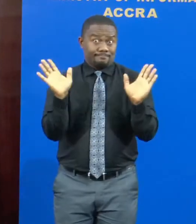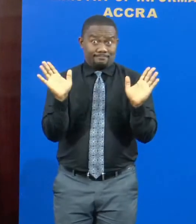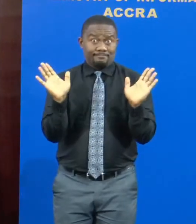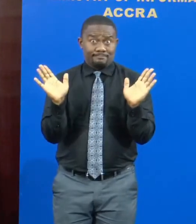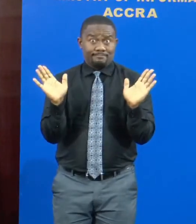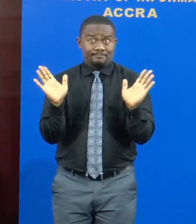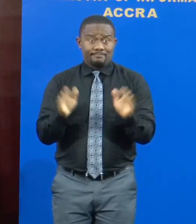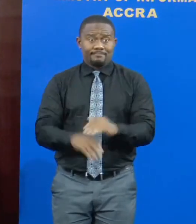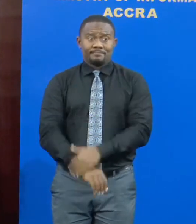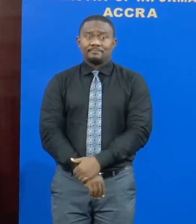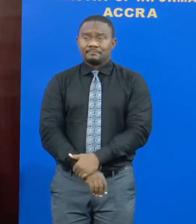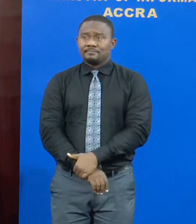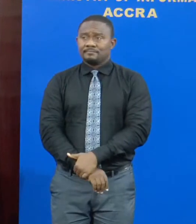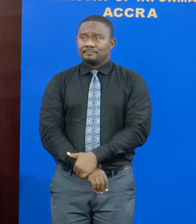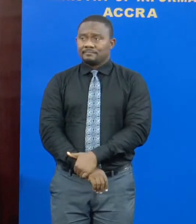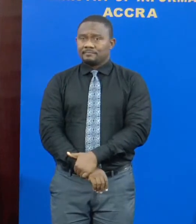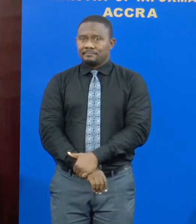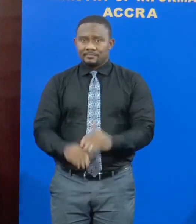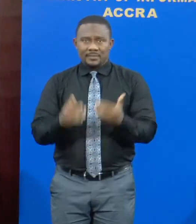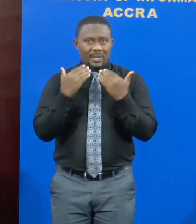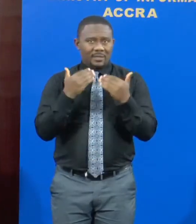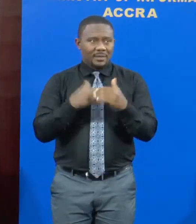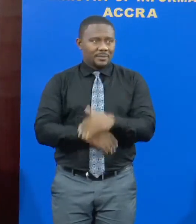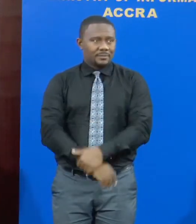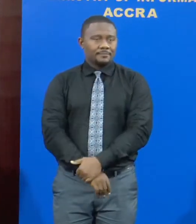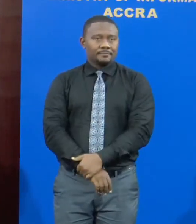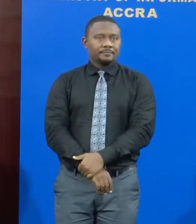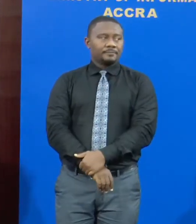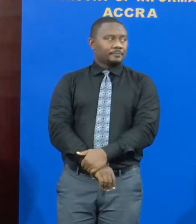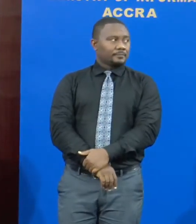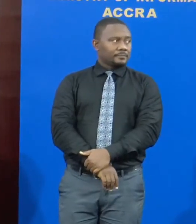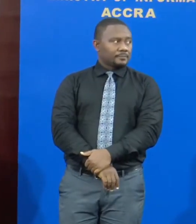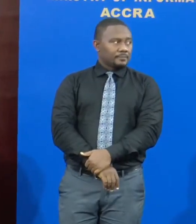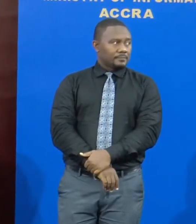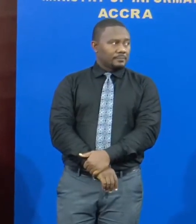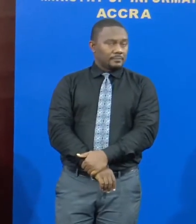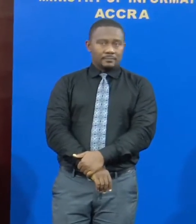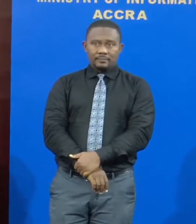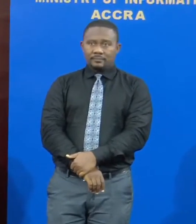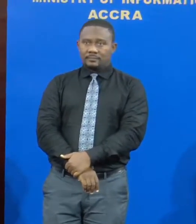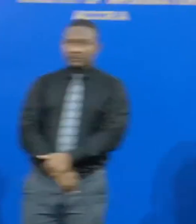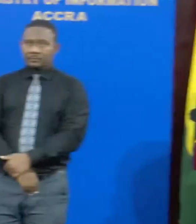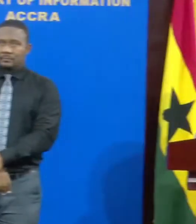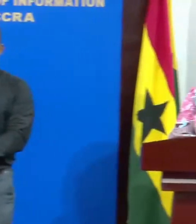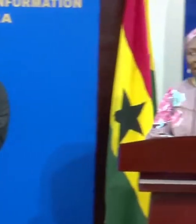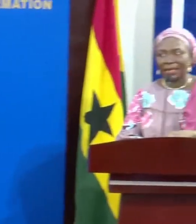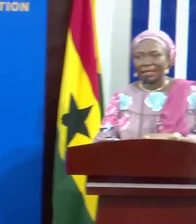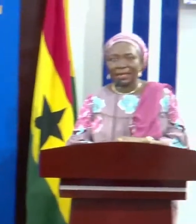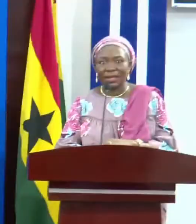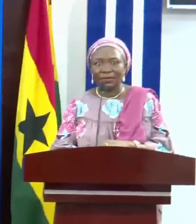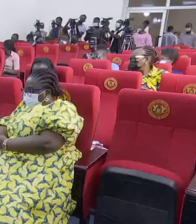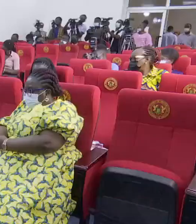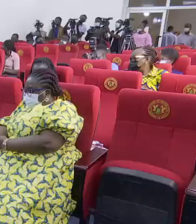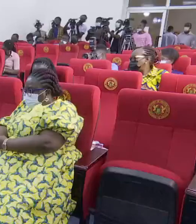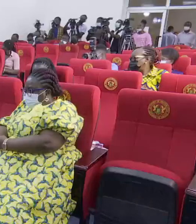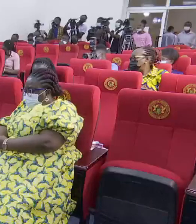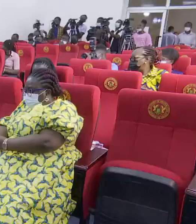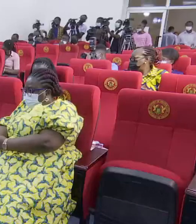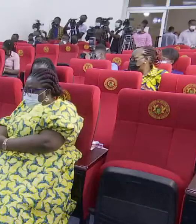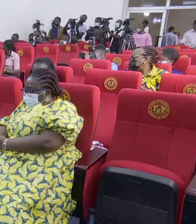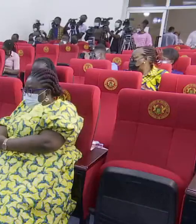this suffices in answering your questions. Thank you, madam. Thank you so much, Prof. Please, if you have any question, we'll take the last set. If not,